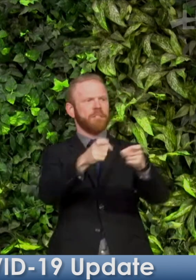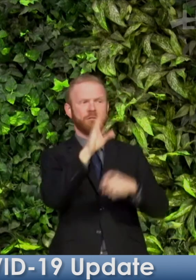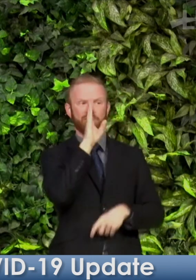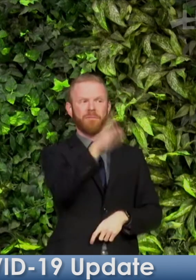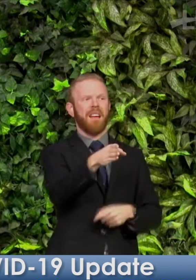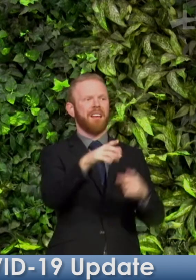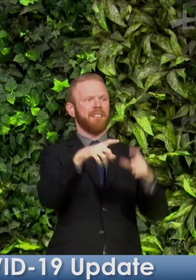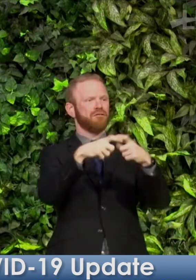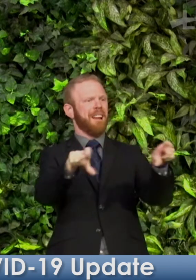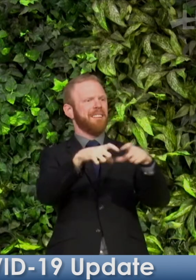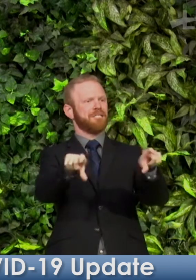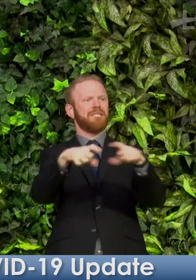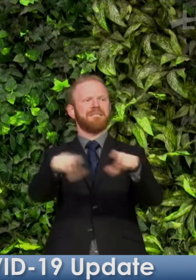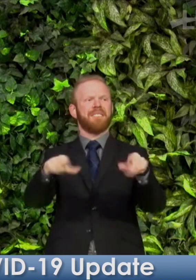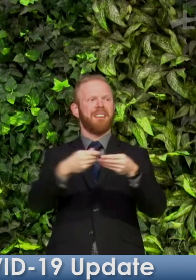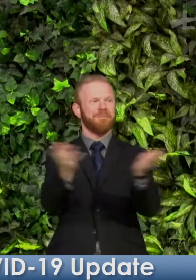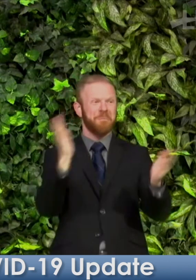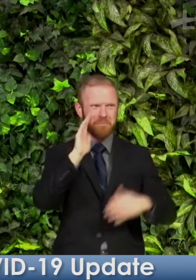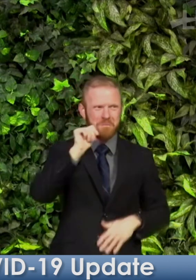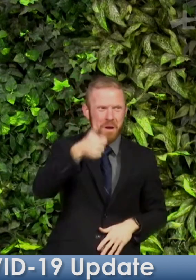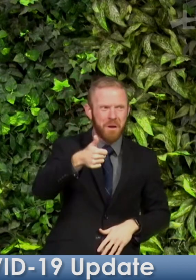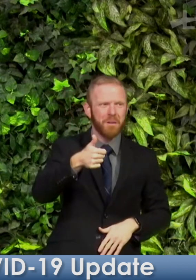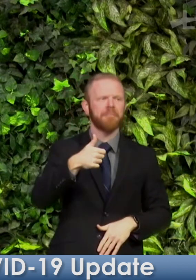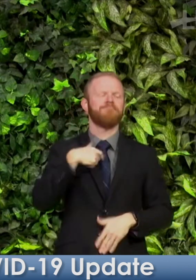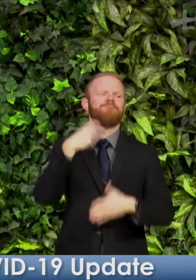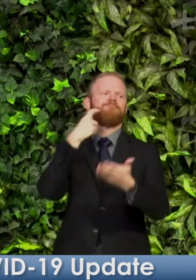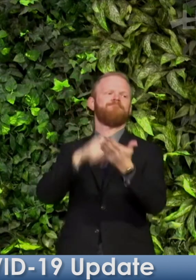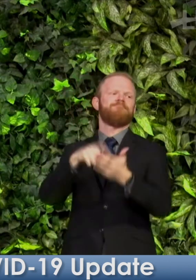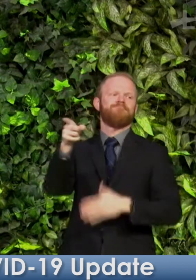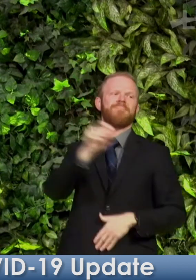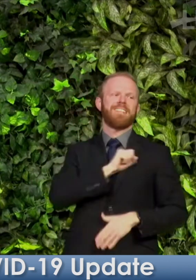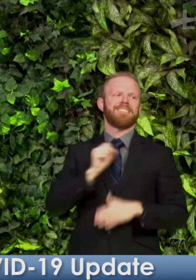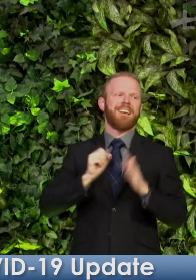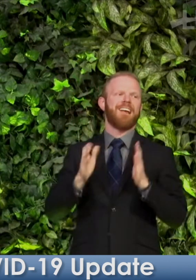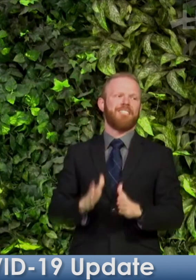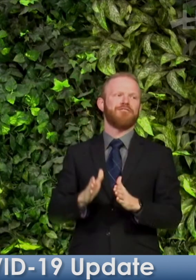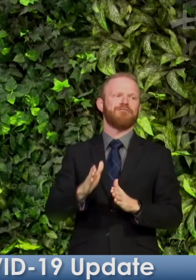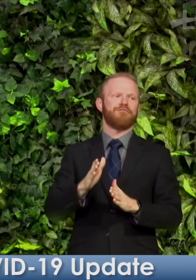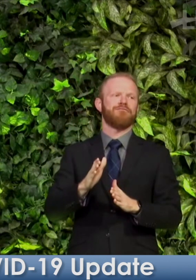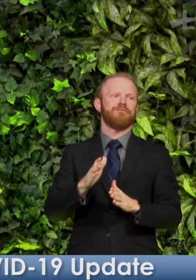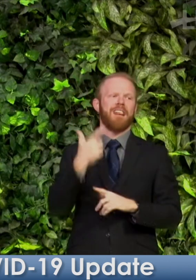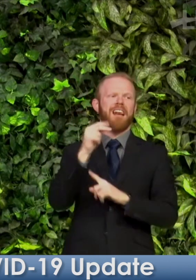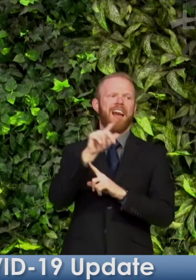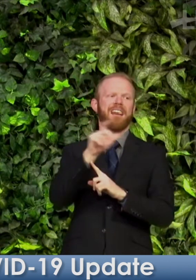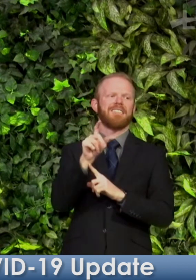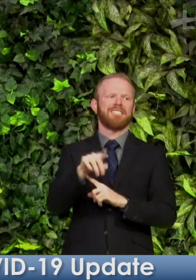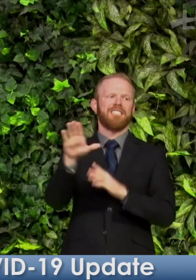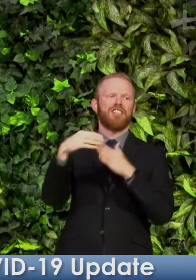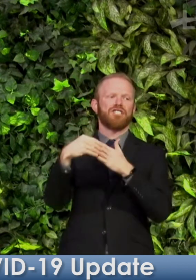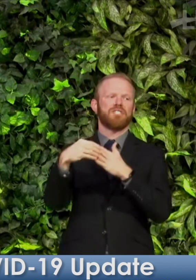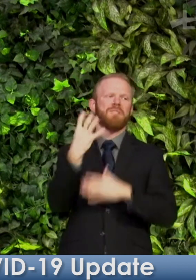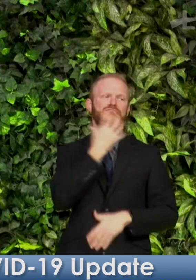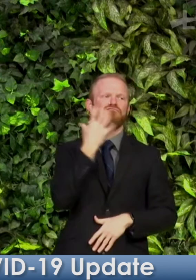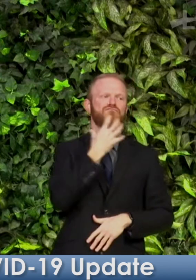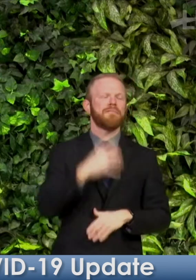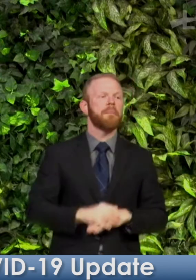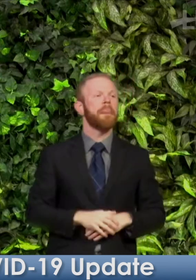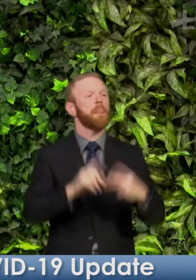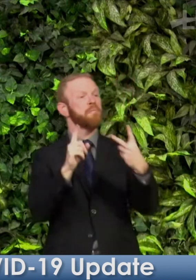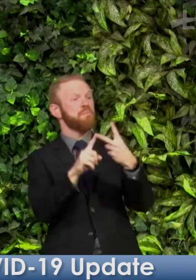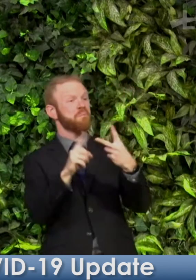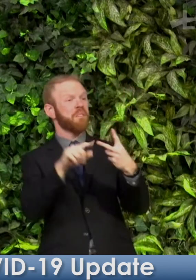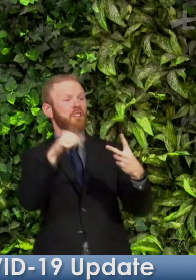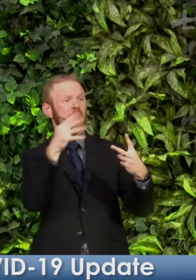So I want to recognize the senator's incredible leadership. And then my friend, years and years, former Congresswoman, now one